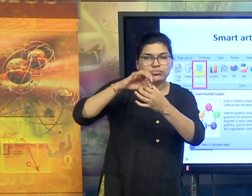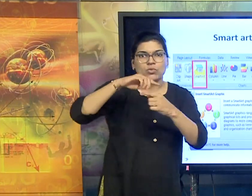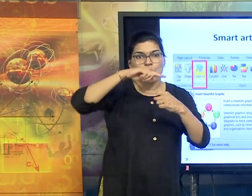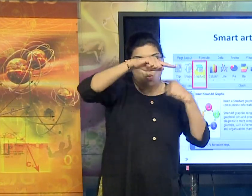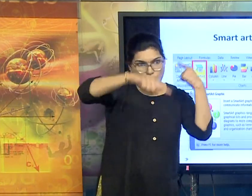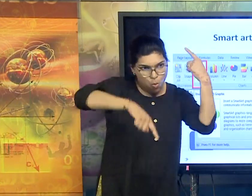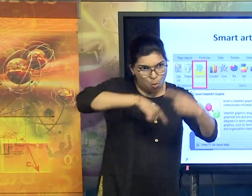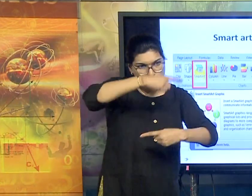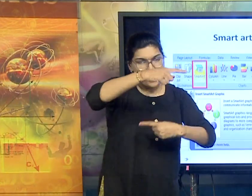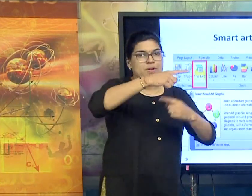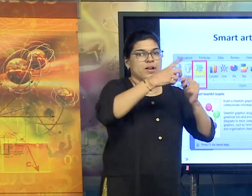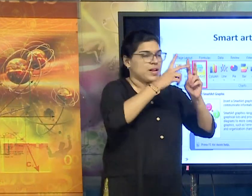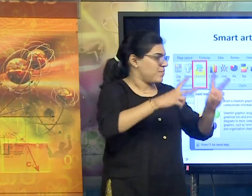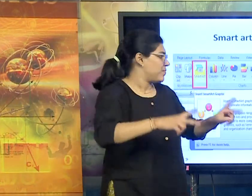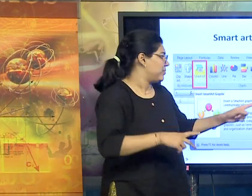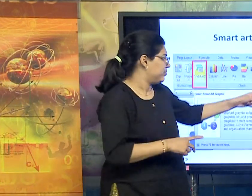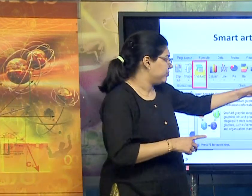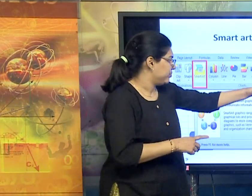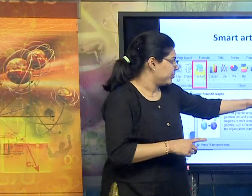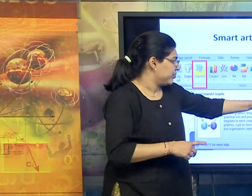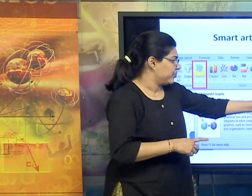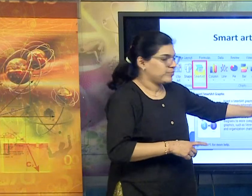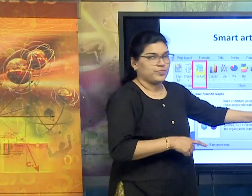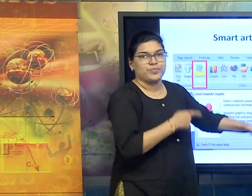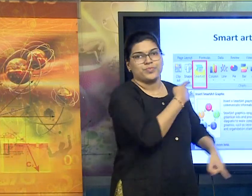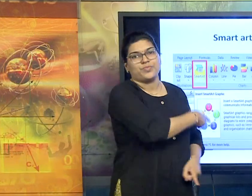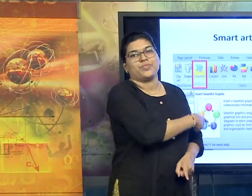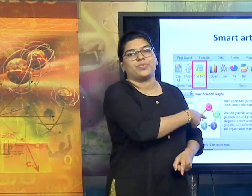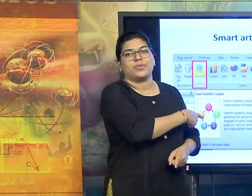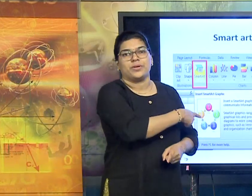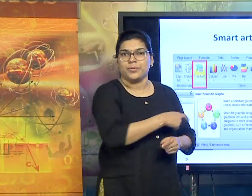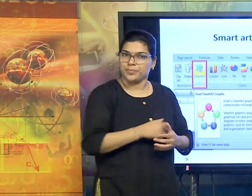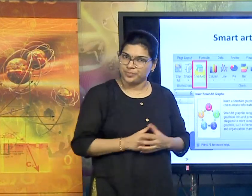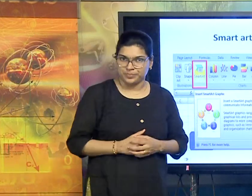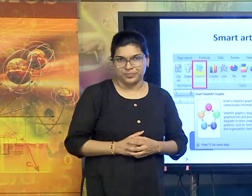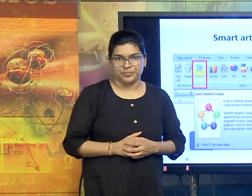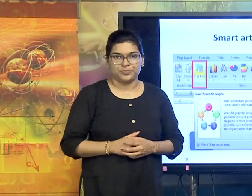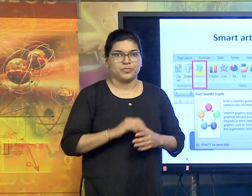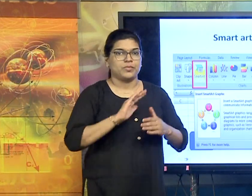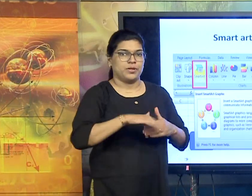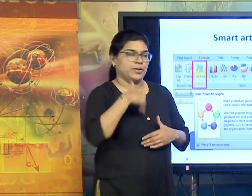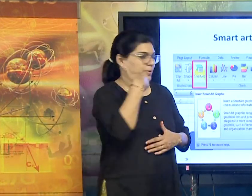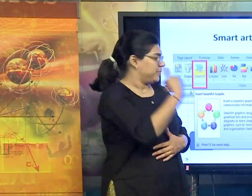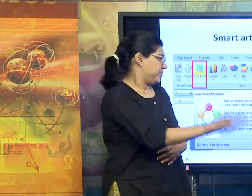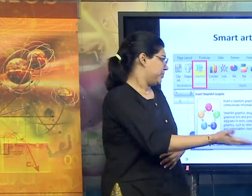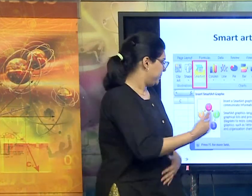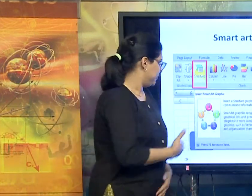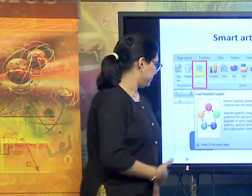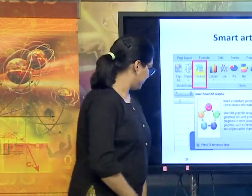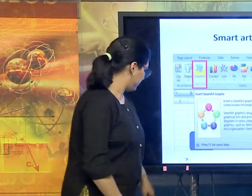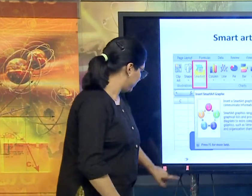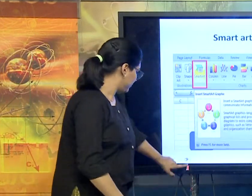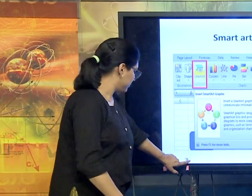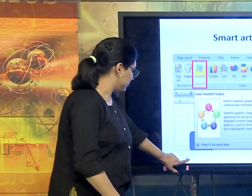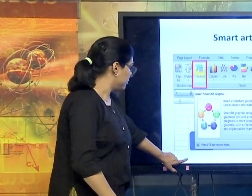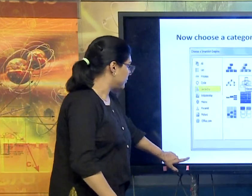these are all, you can say, the relatives of these smart art. Let us move